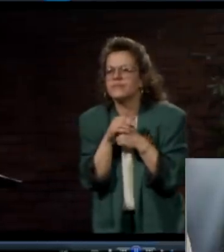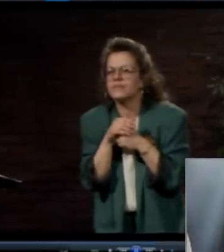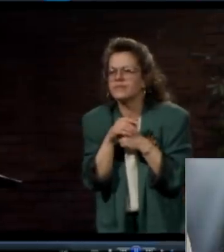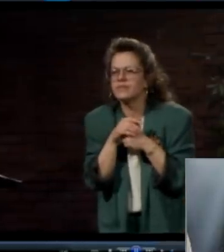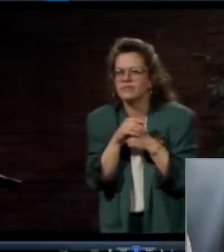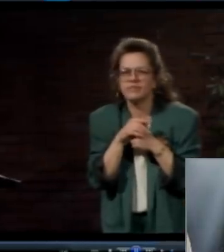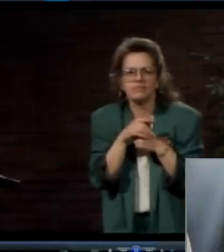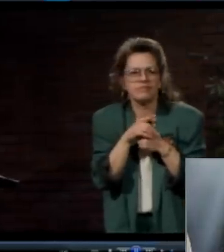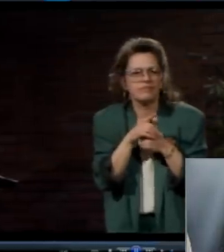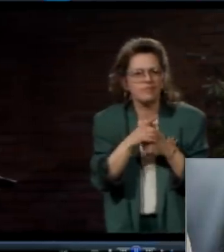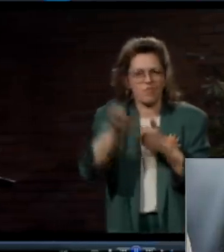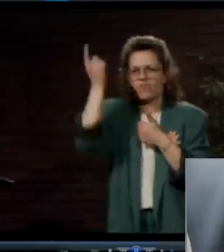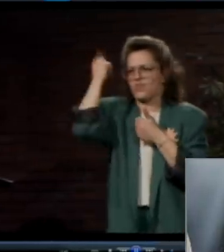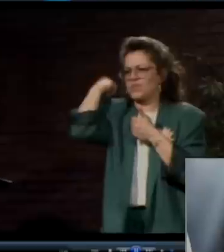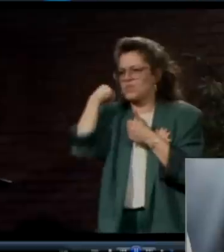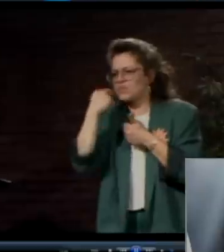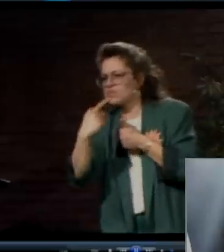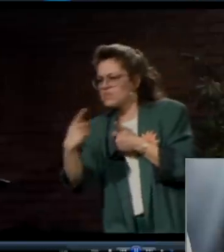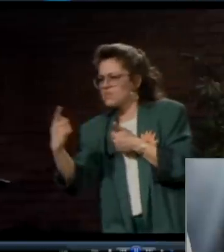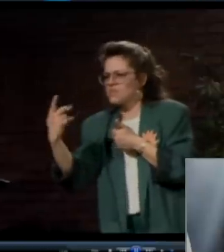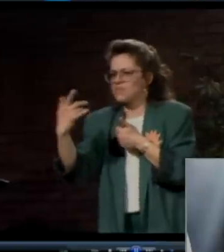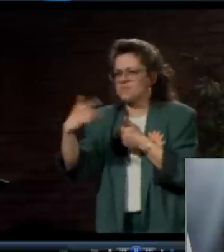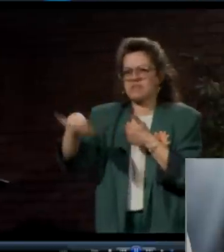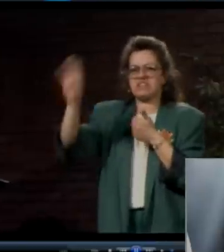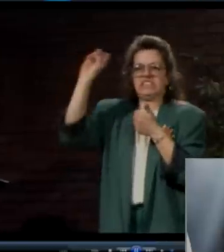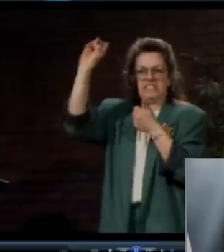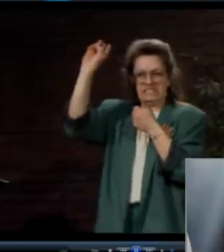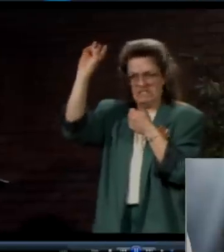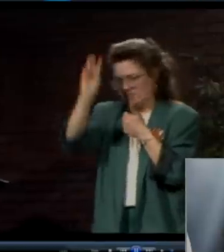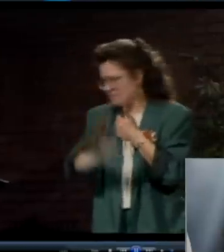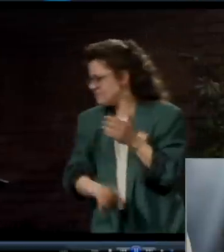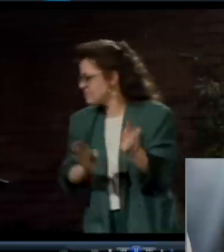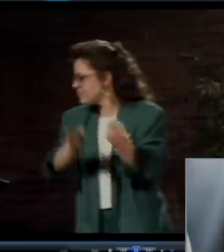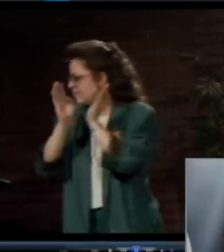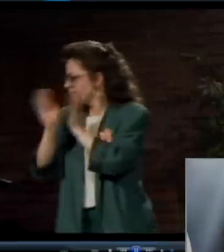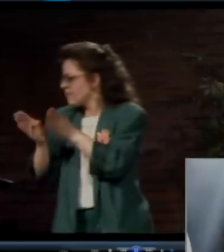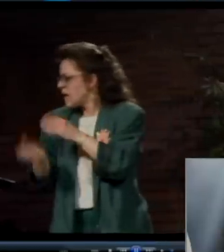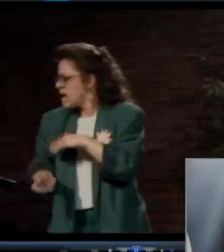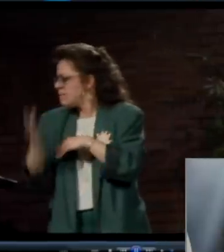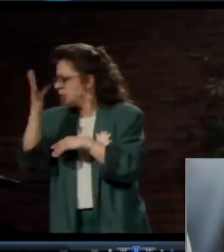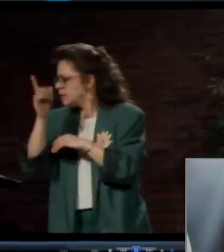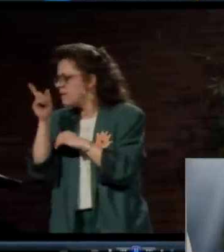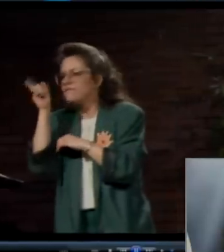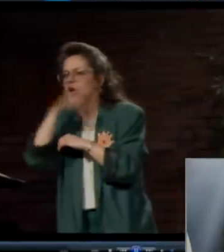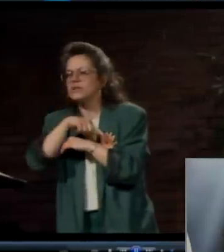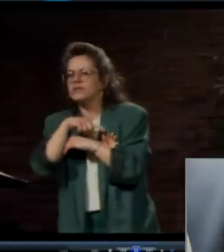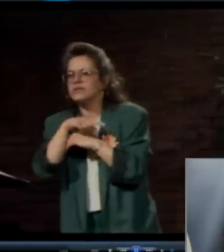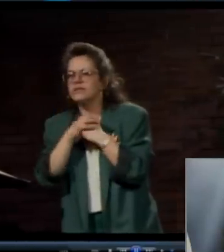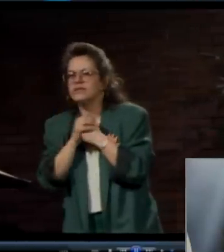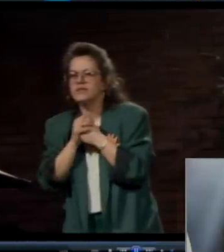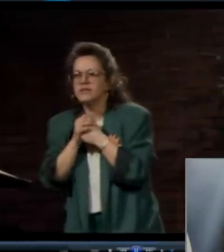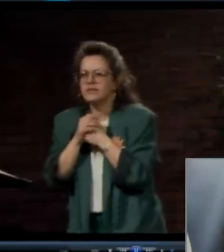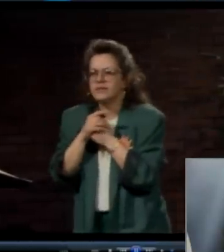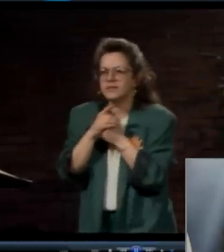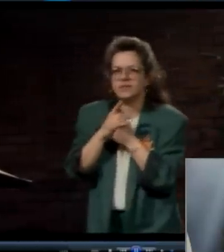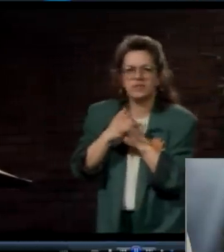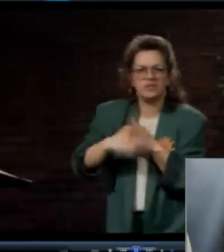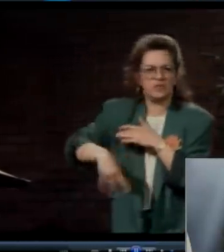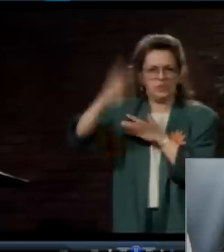false? Let's see those hands. Okay, about 6 of you say that's true. How many of you believe it's